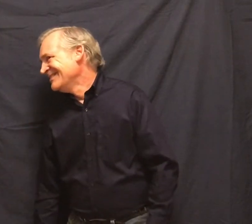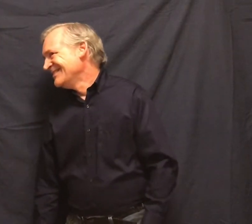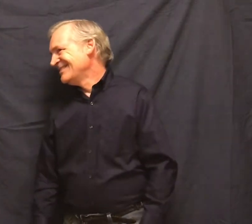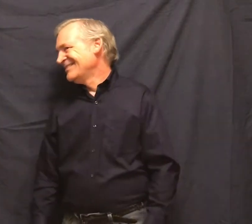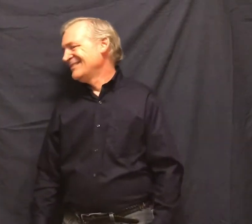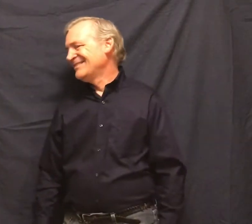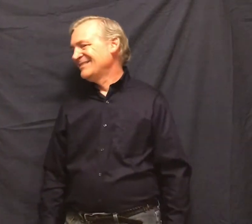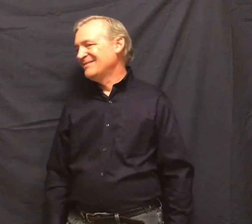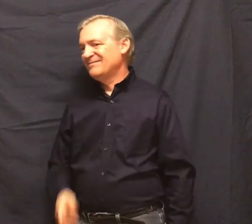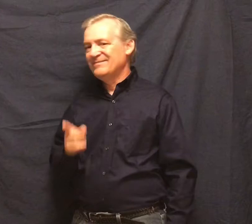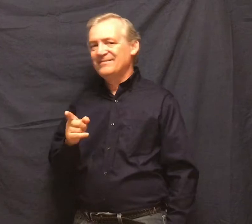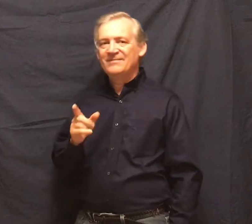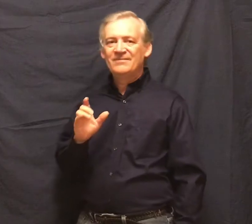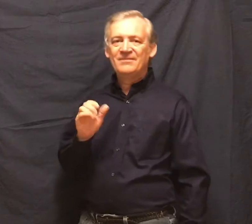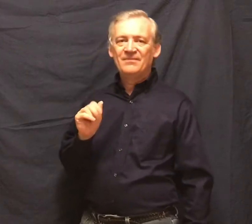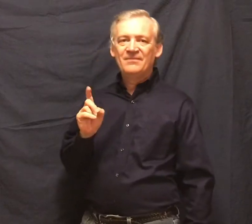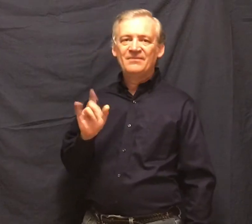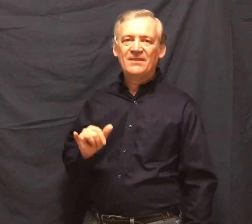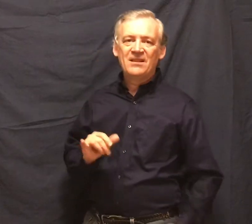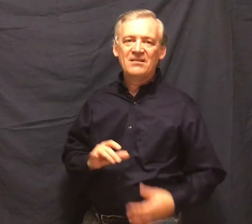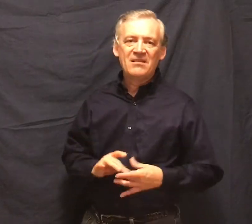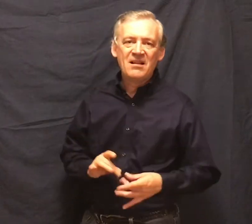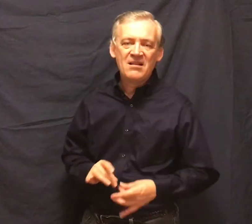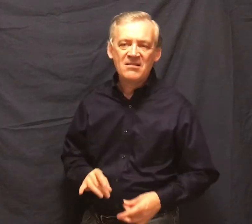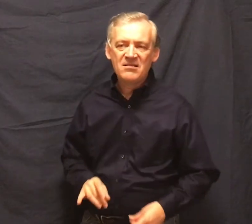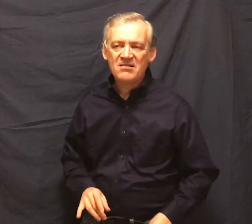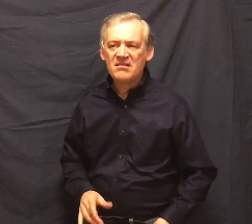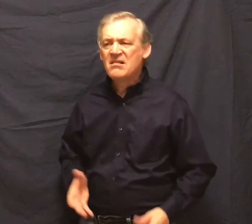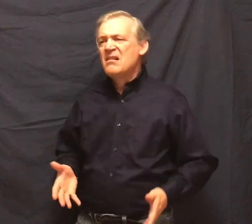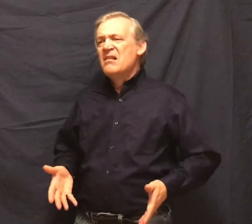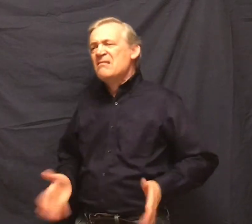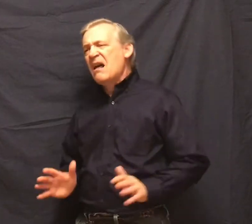Candy broke in. "You let this guy alone. Don't you go messing around with him."